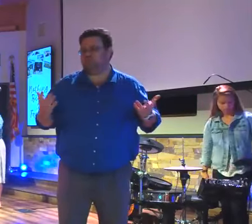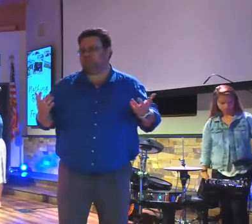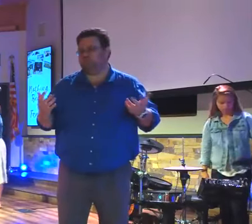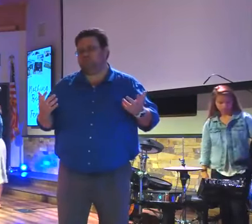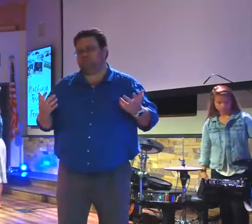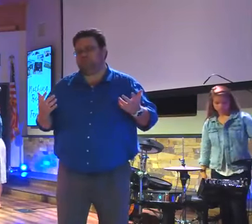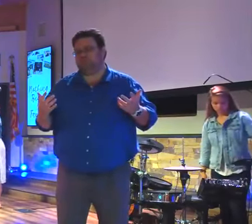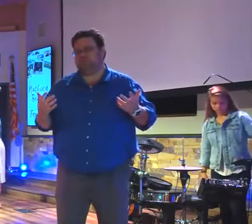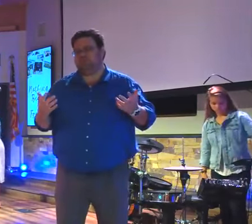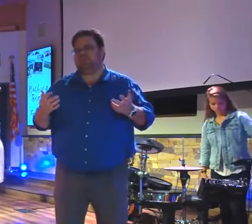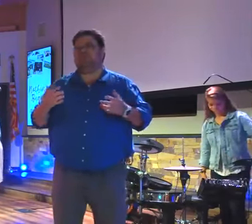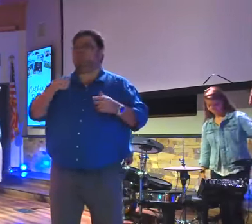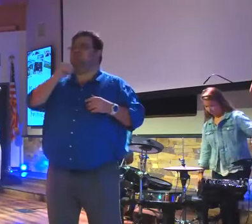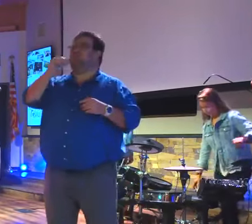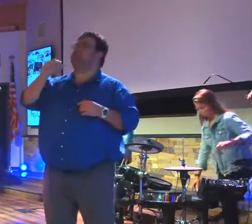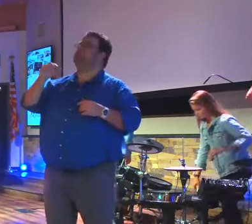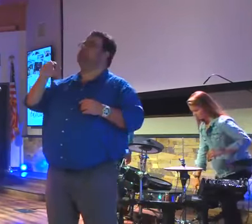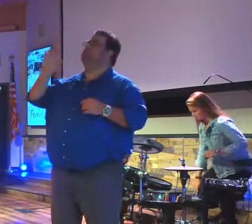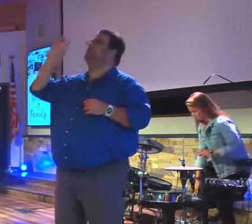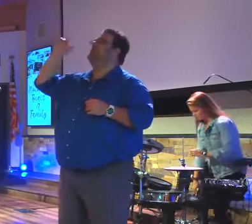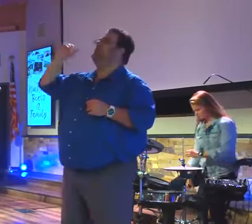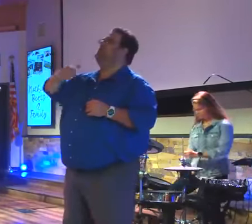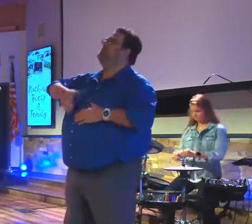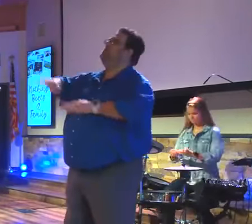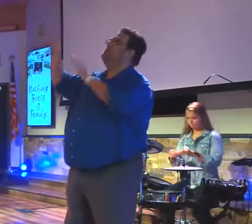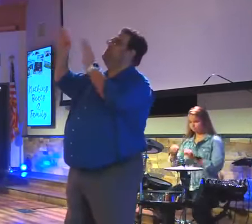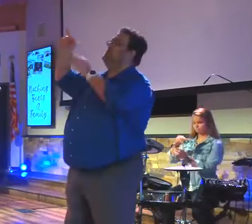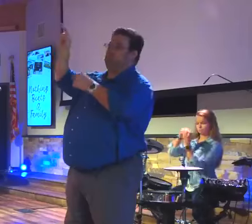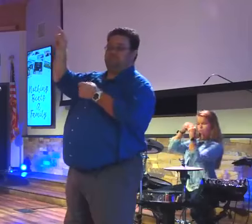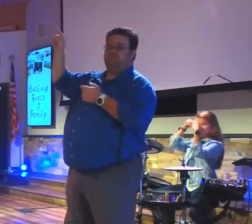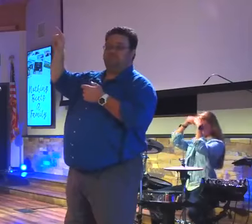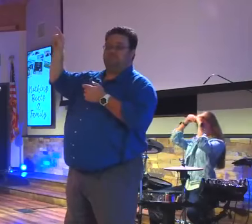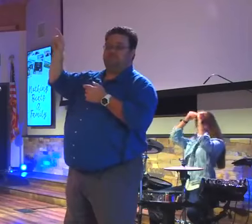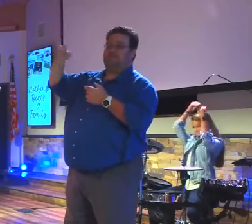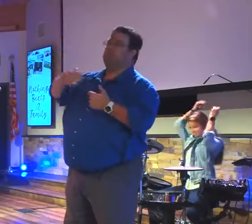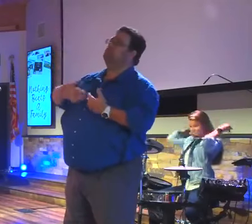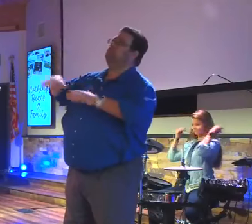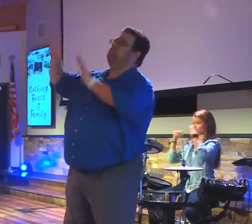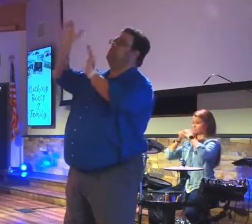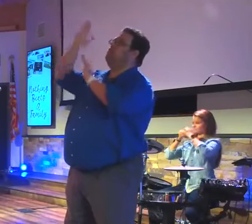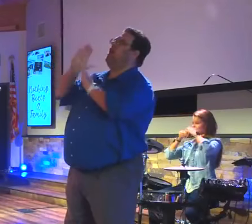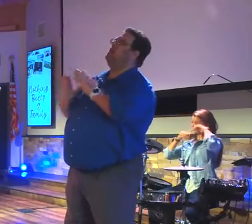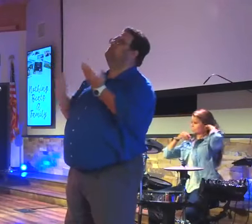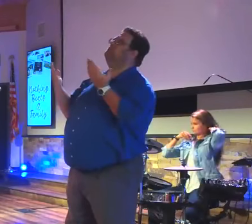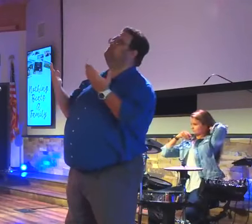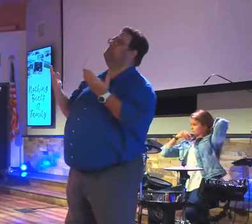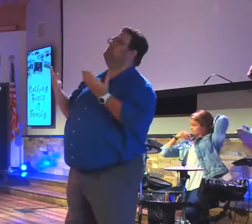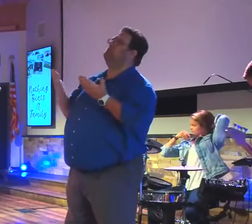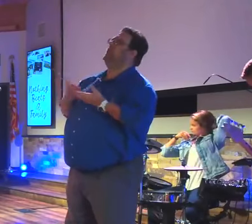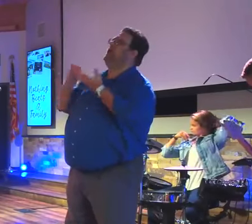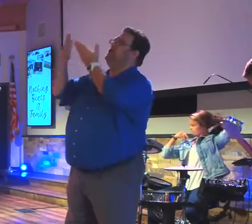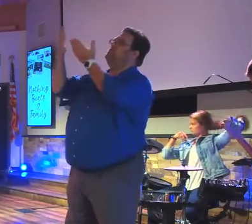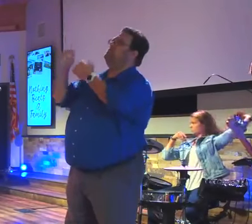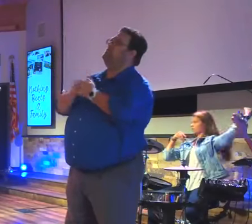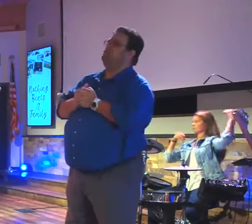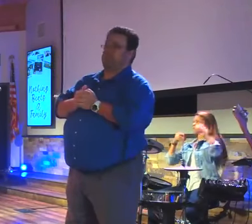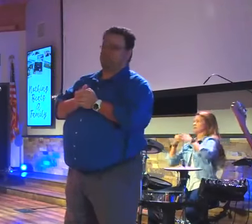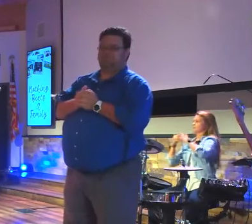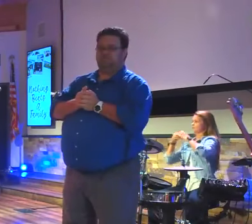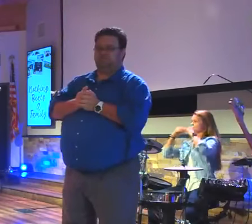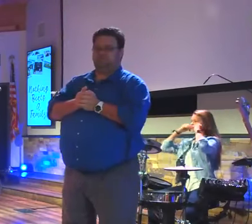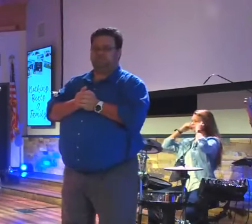morning, let's submit ourselves to Him. Let's yield ourselves to Christ. And, you